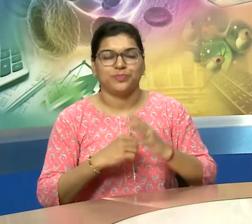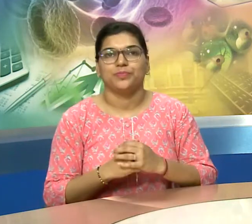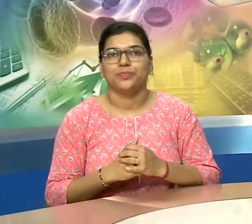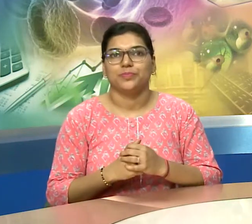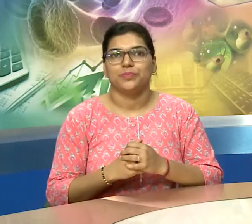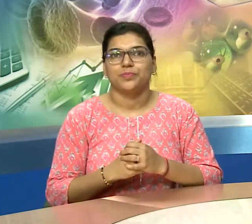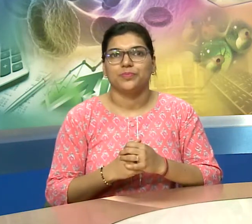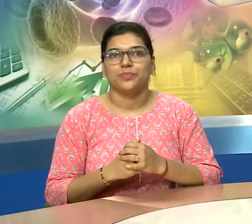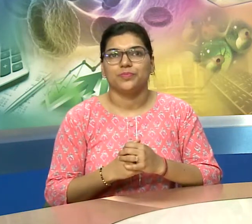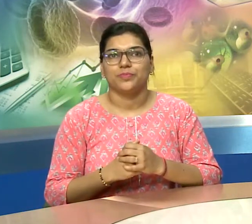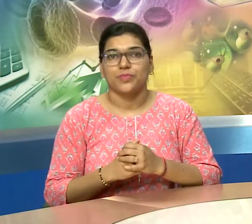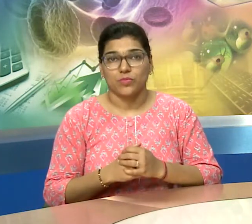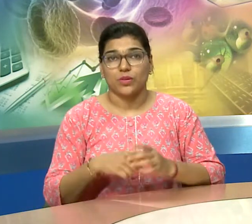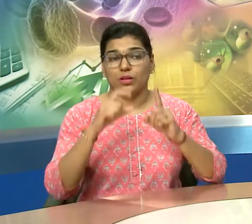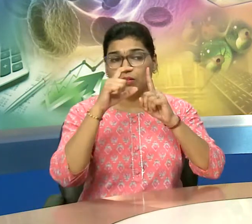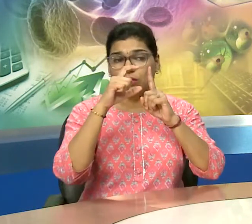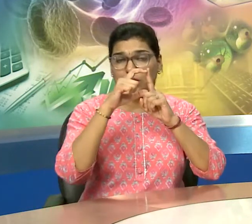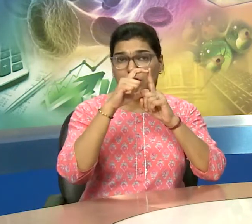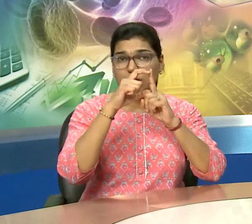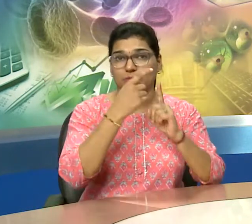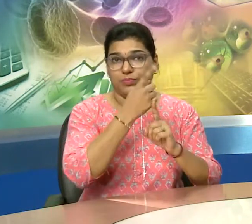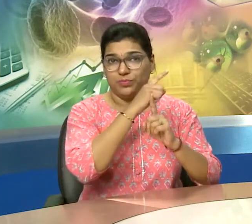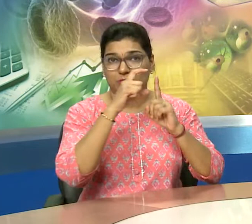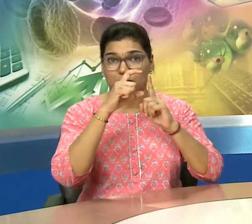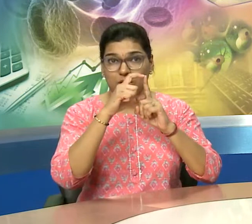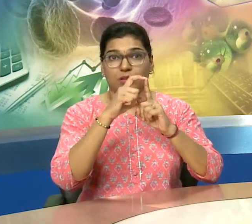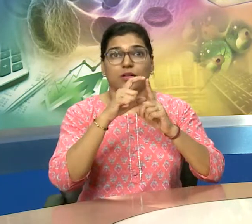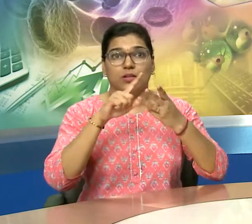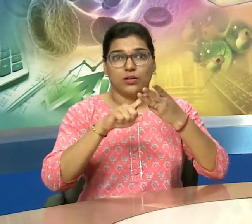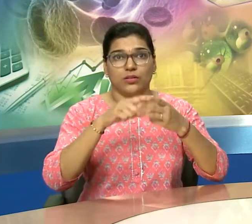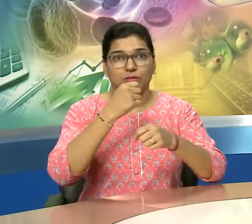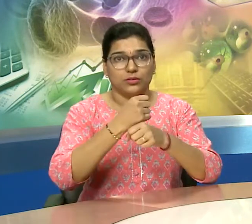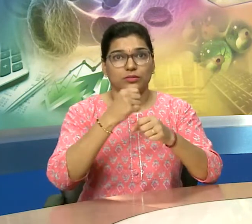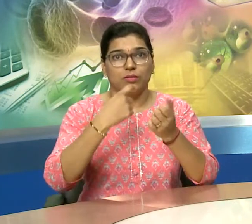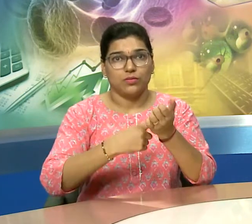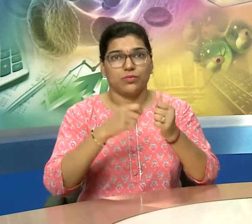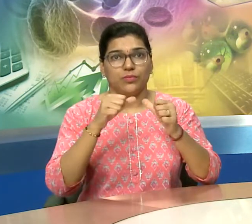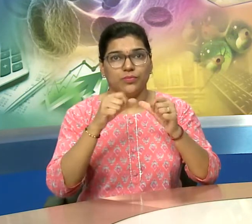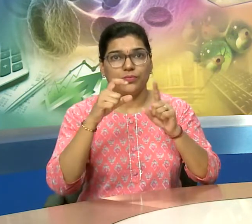3, which you can see on the screen. Name of the lesson is